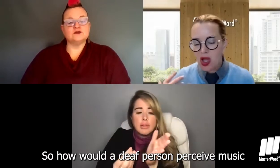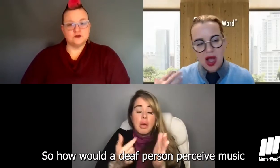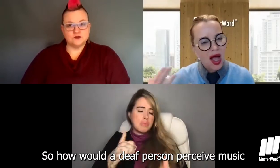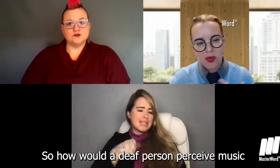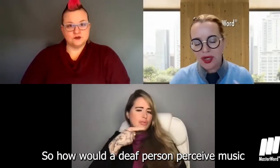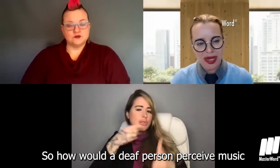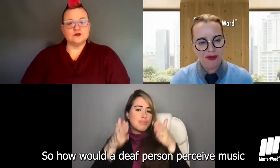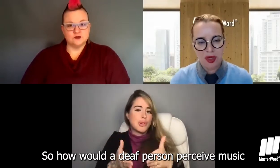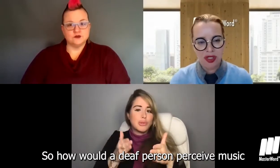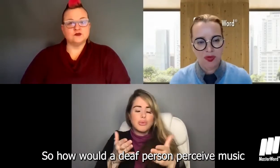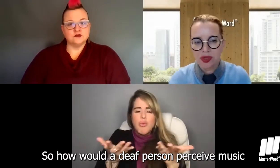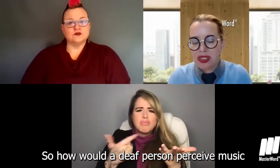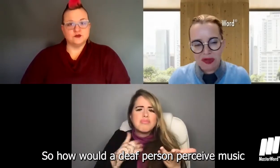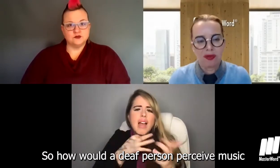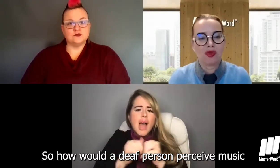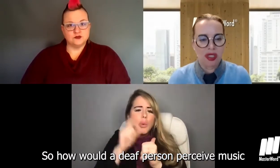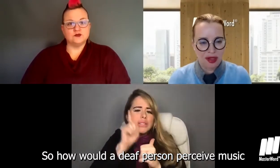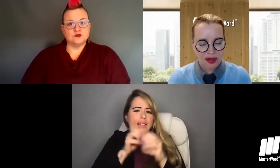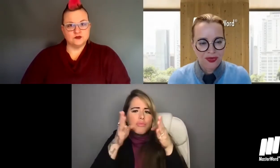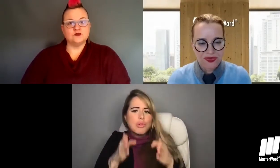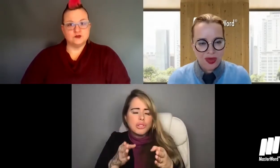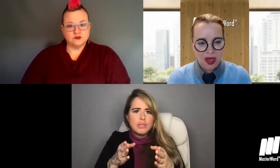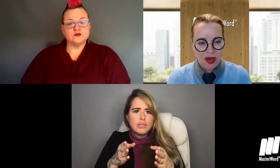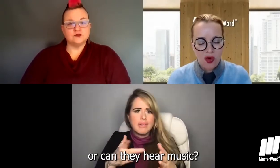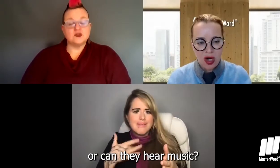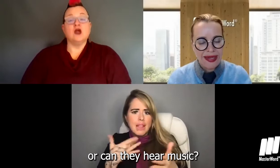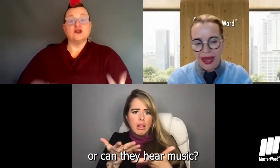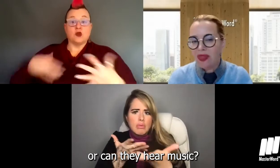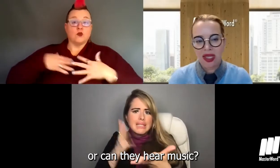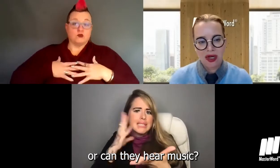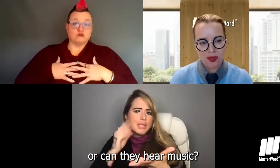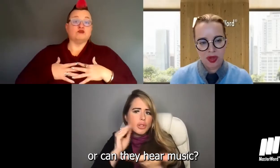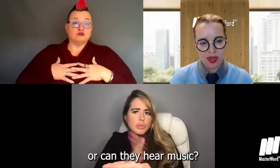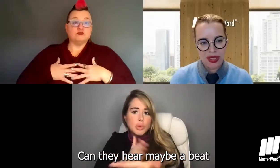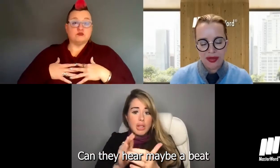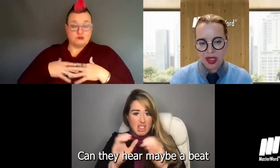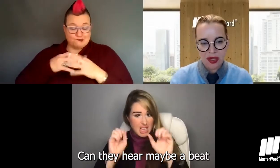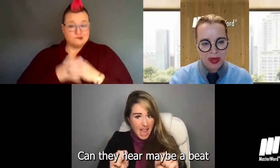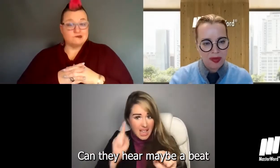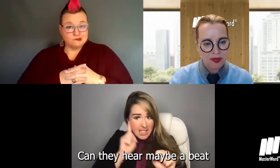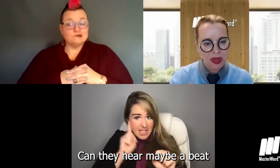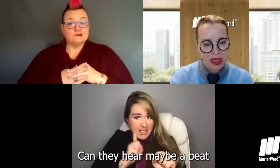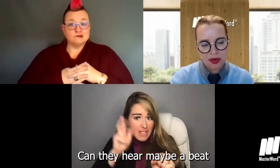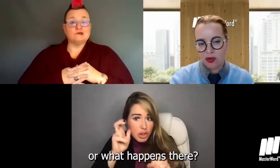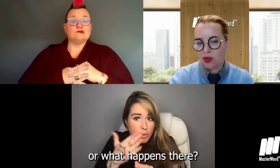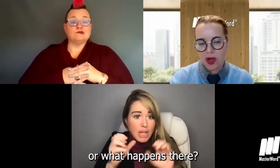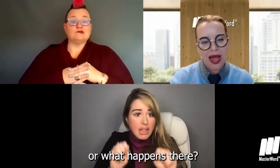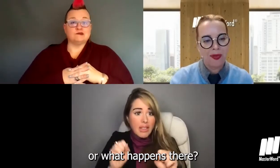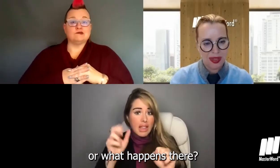how would a Deaf person perceive music? Or can they hear music? Can they hear maybe a beat? What happens